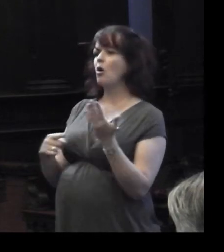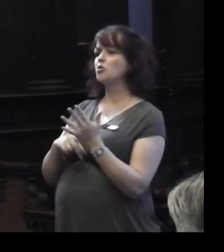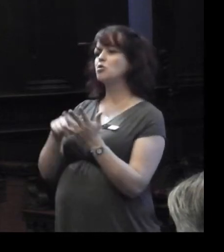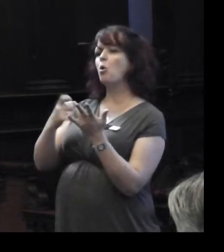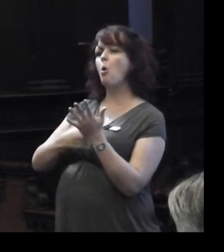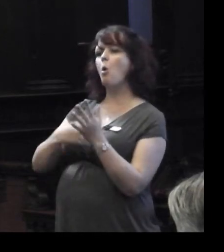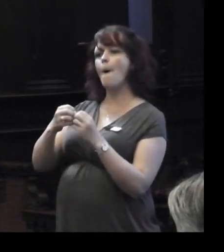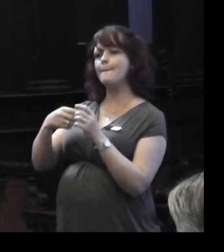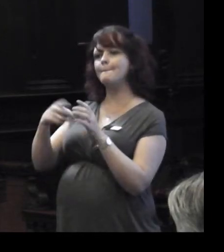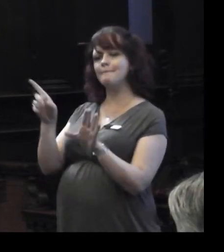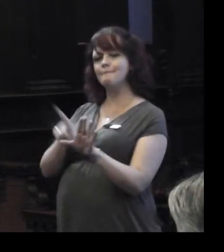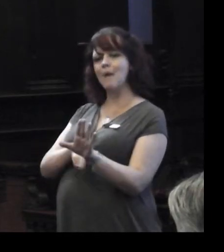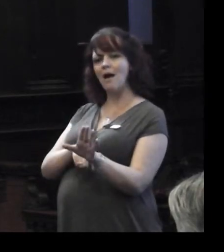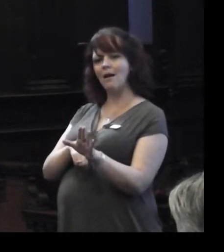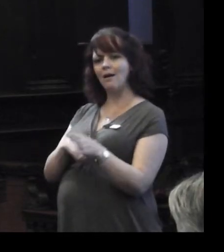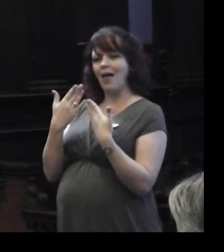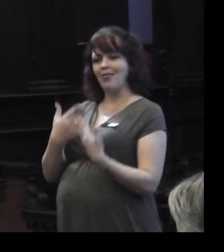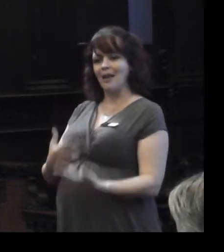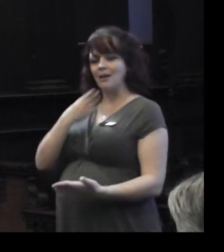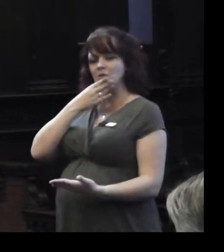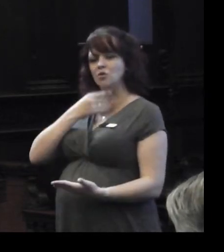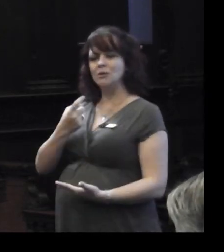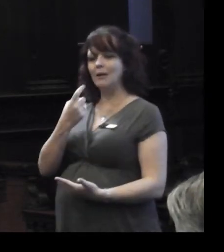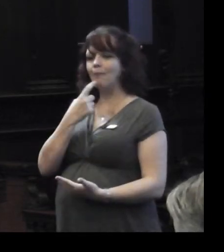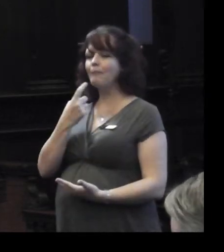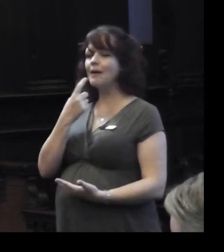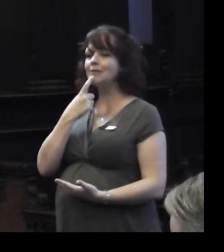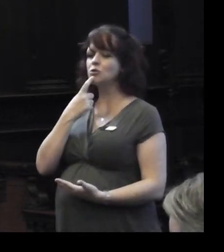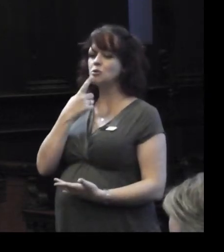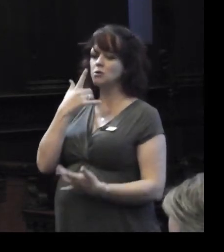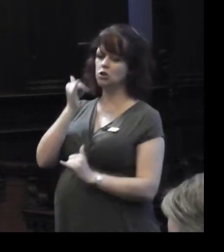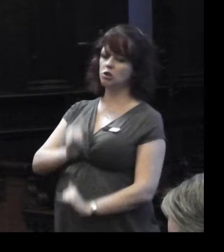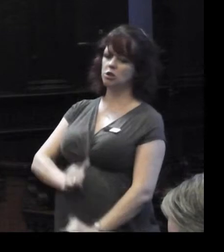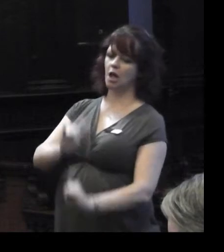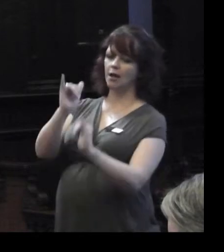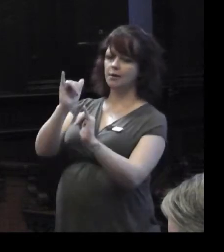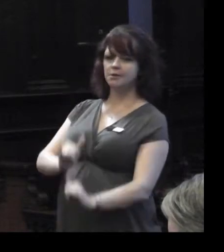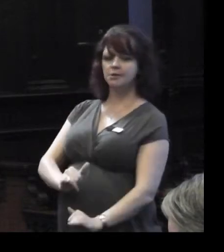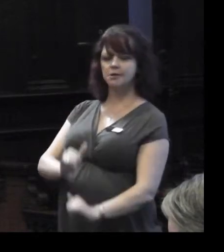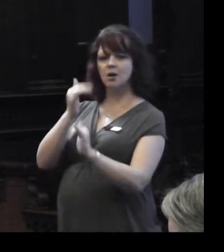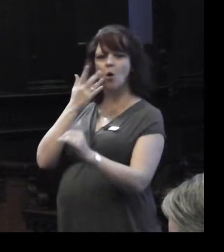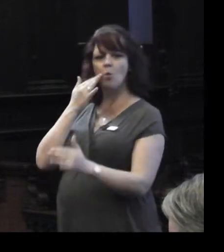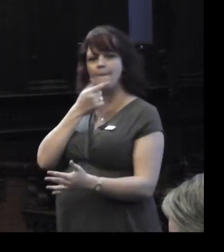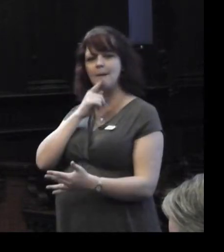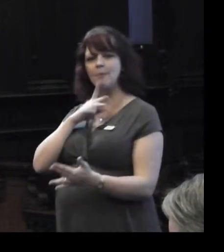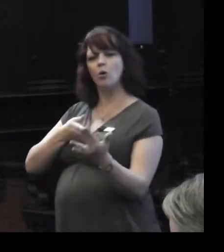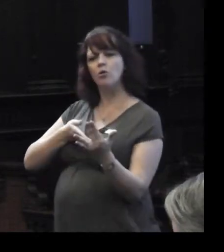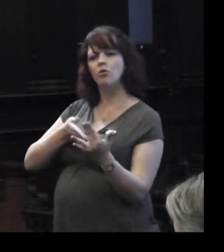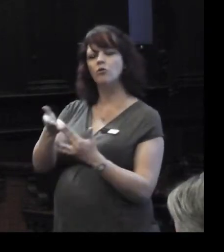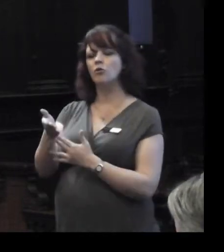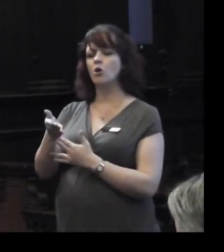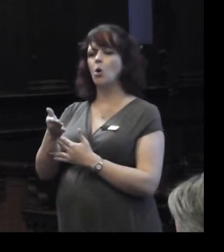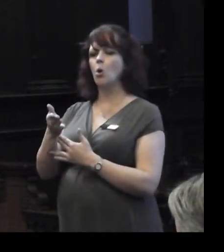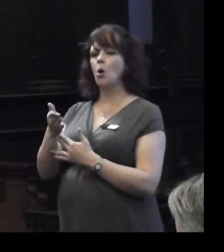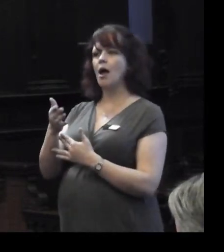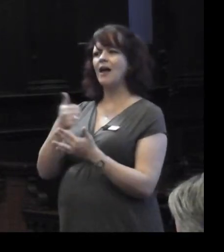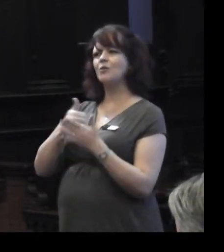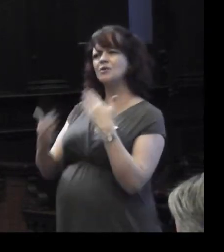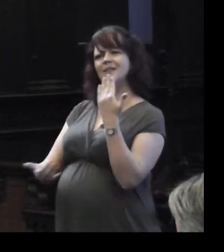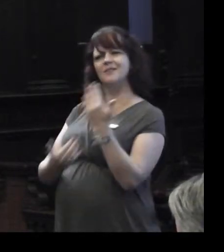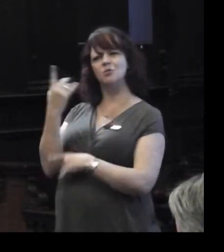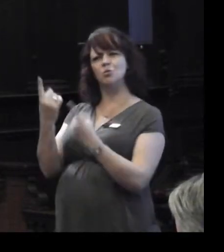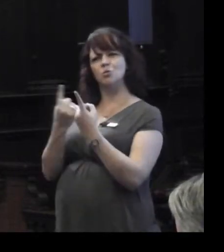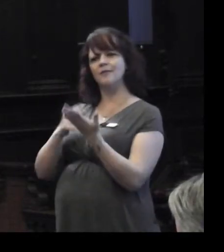security staff are now using metal detector wands, arches, and even the new tool, which is a palm detector.